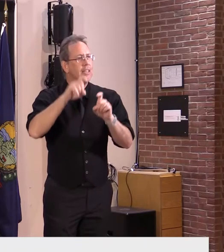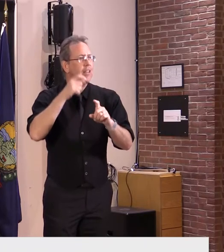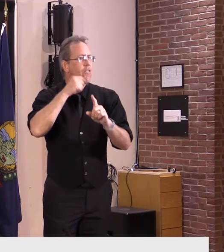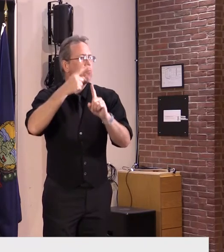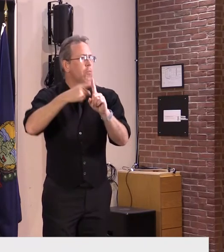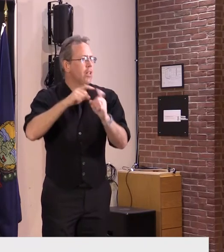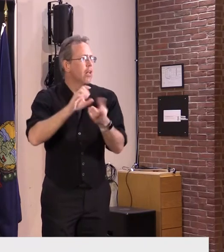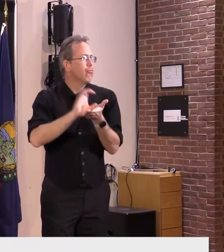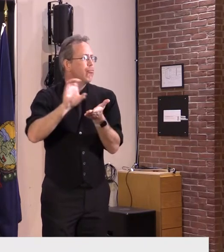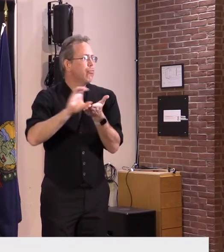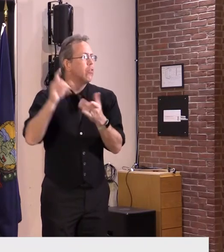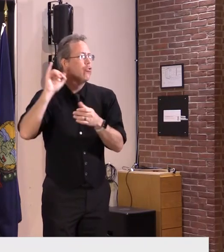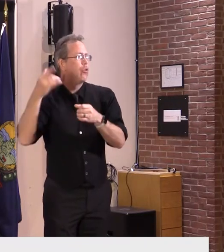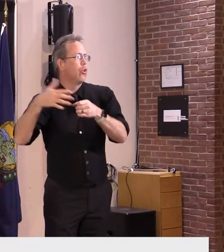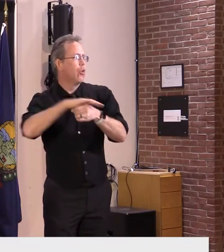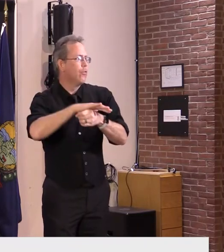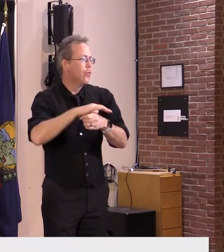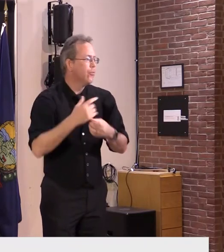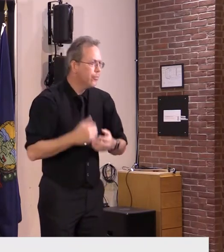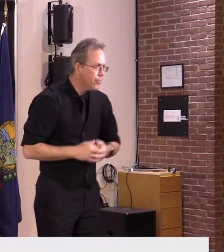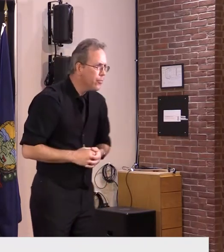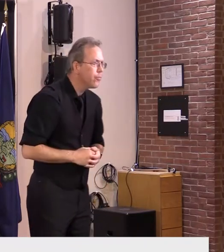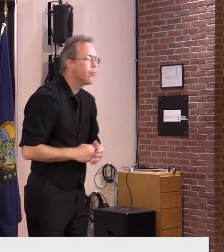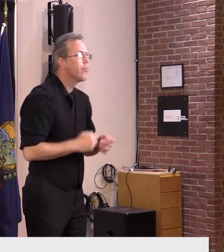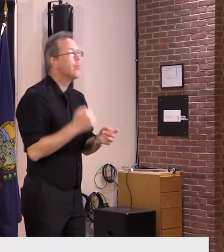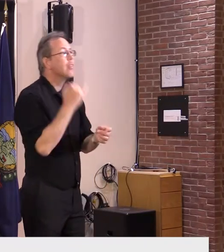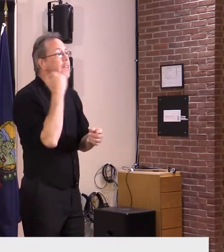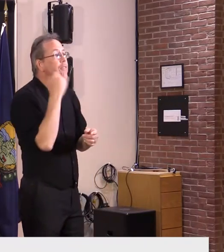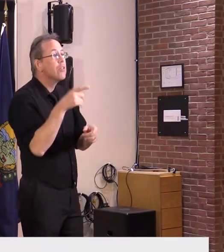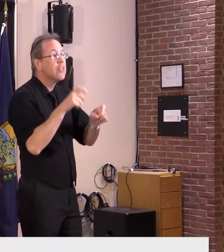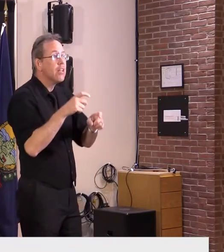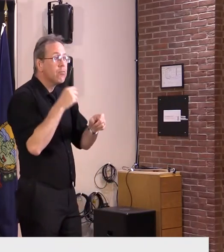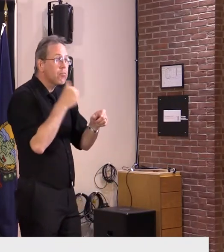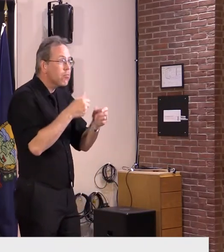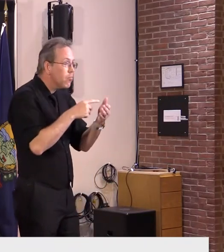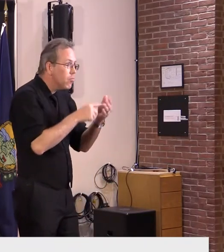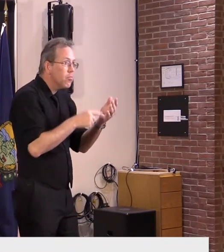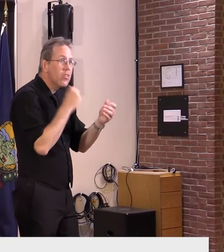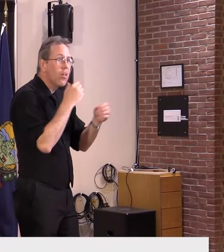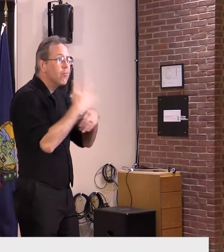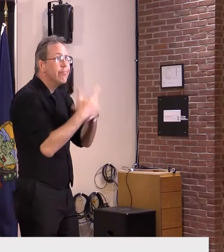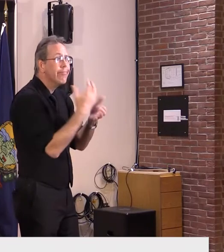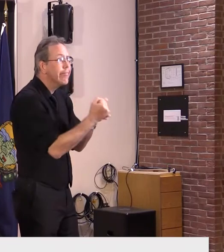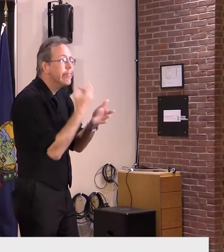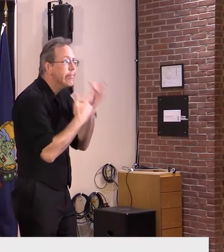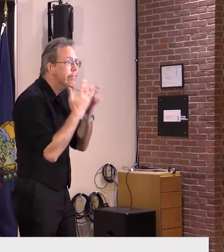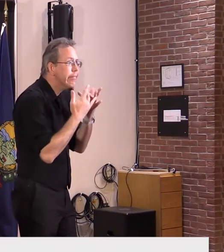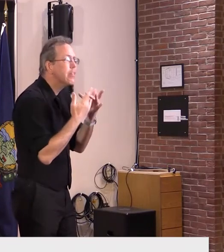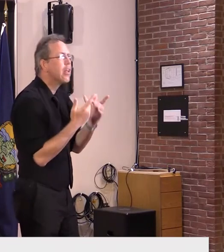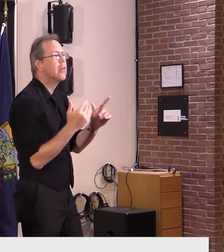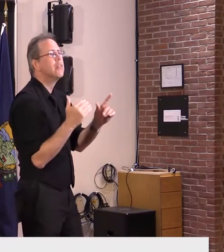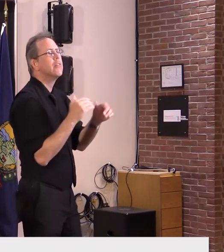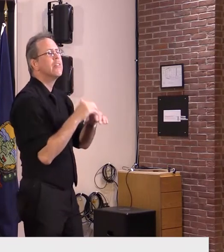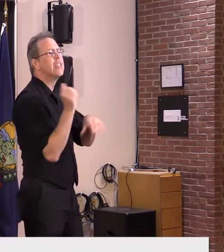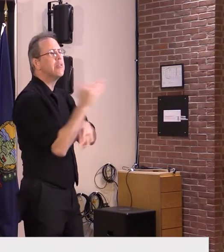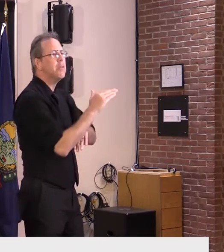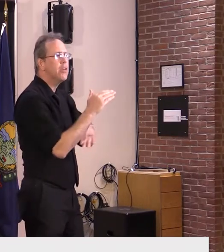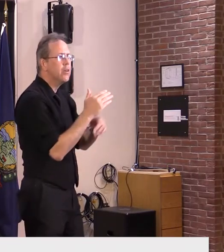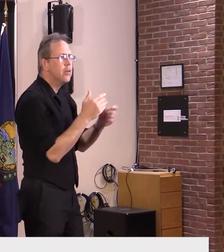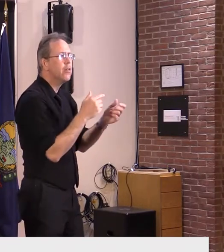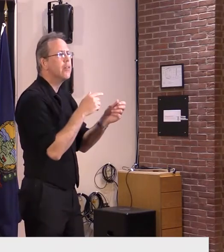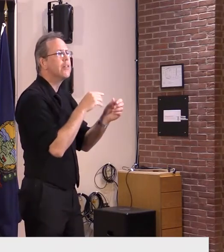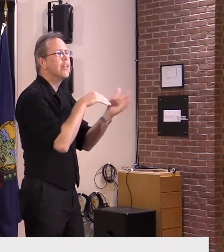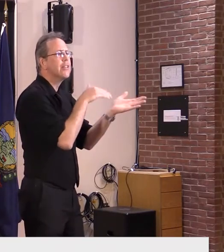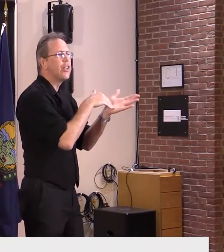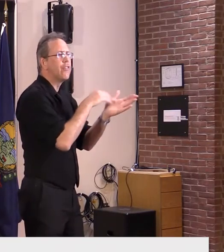have been referring them to federally qualified health centers, free clinics, or some